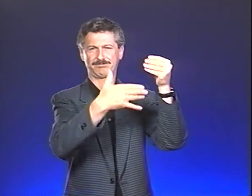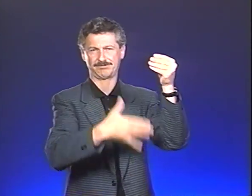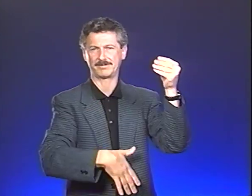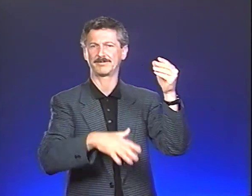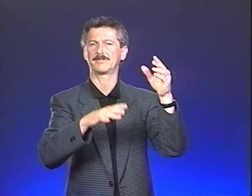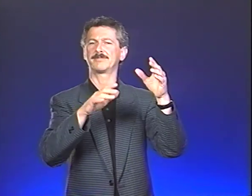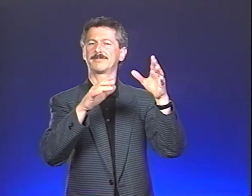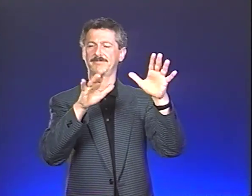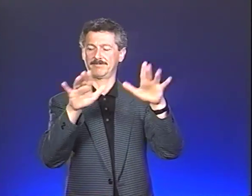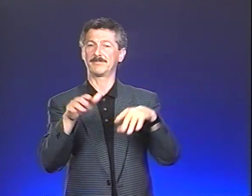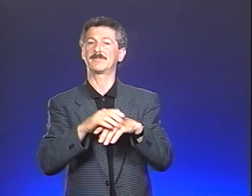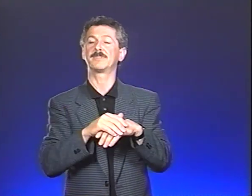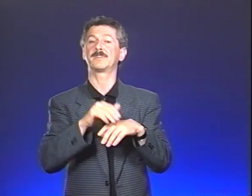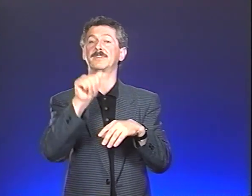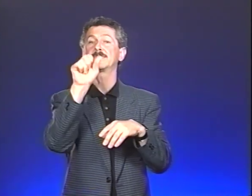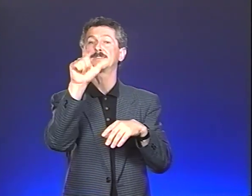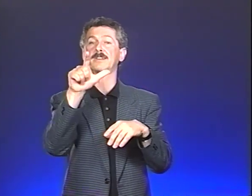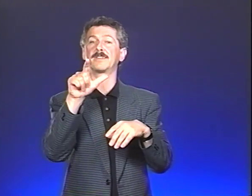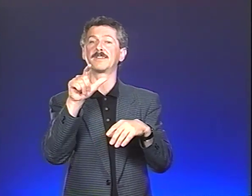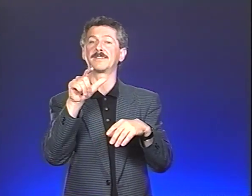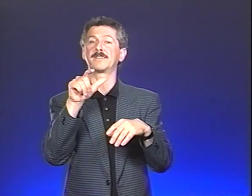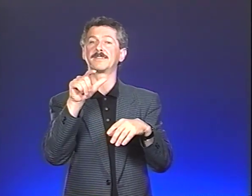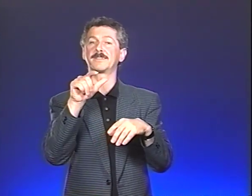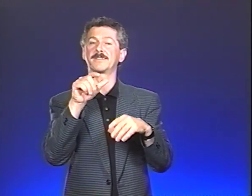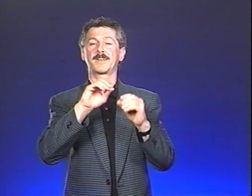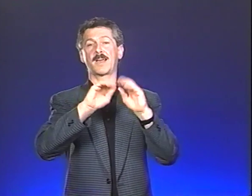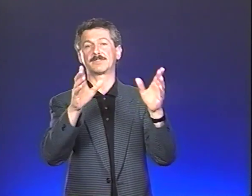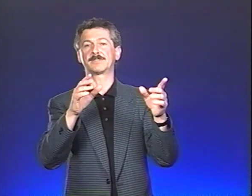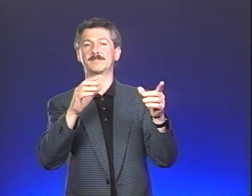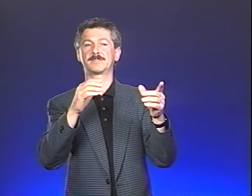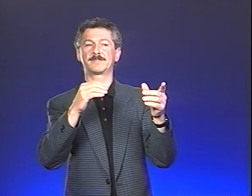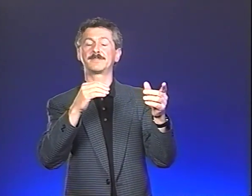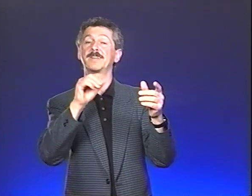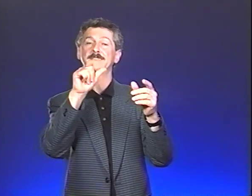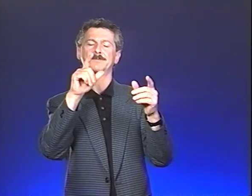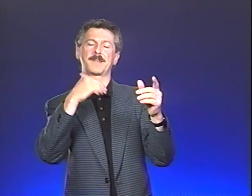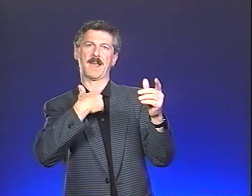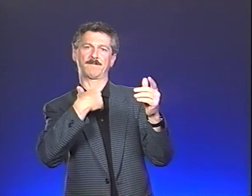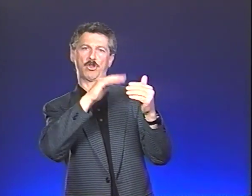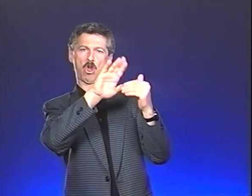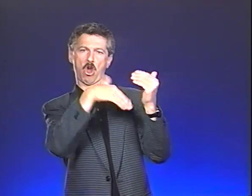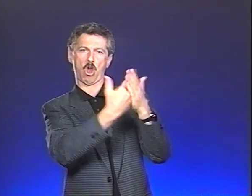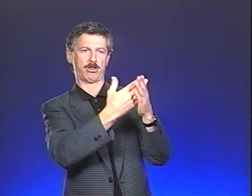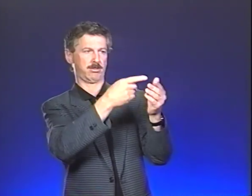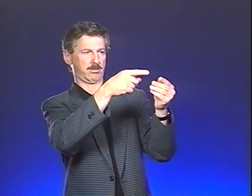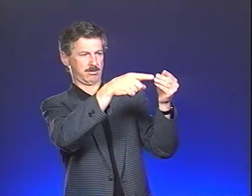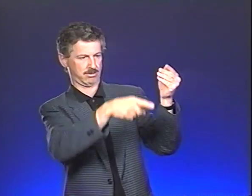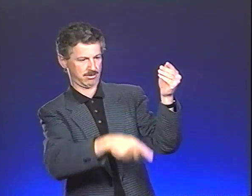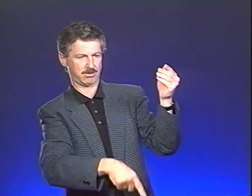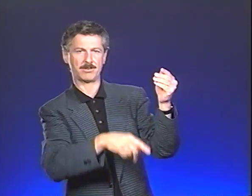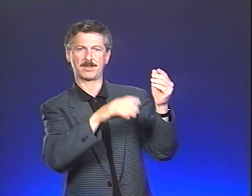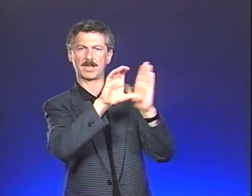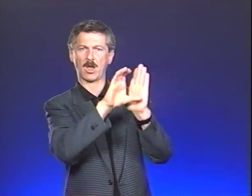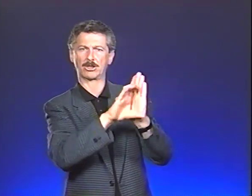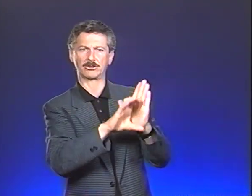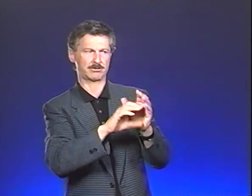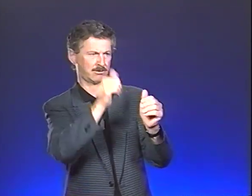four basic features, languages are much more complex in scope. And because ASL has this list of